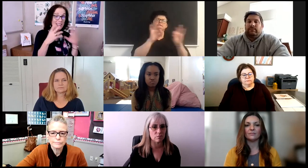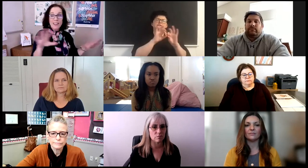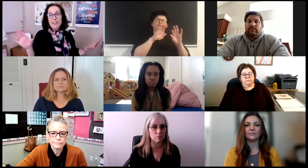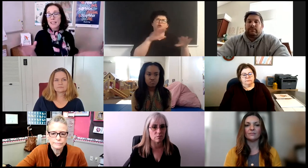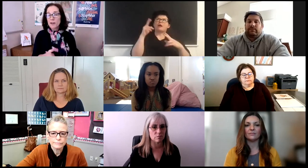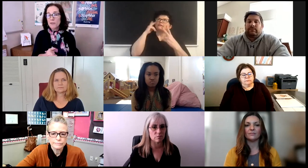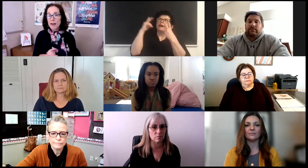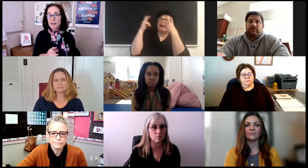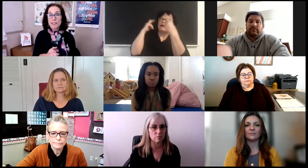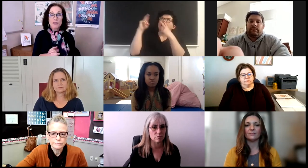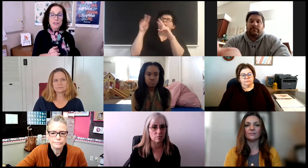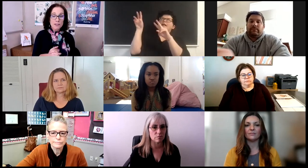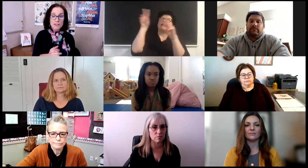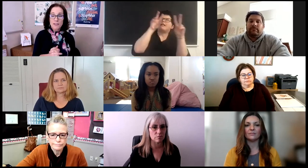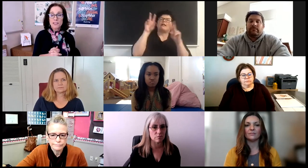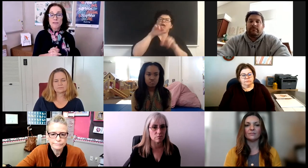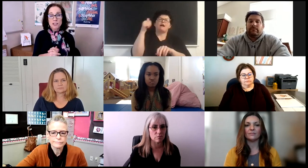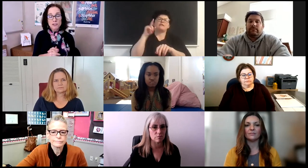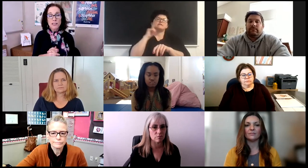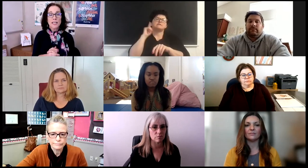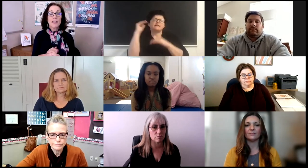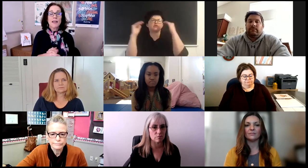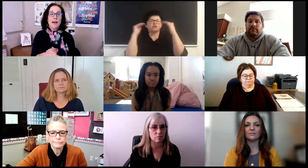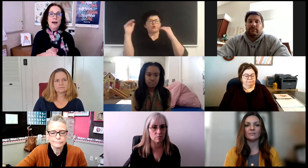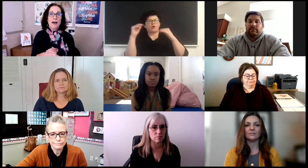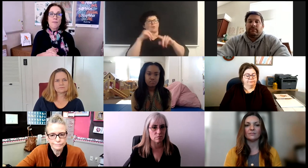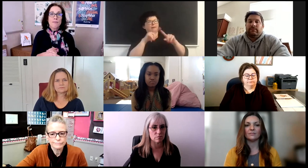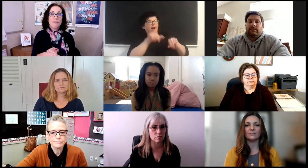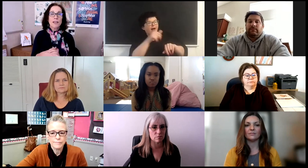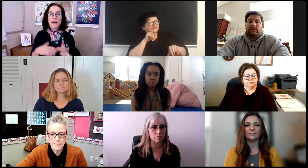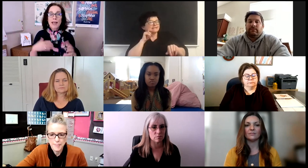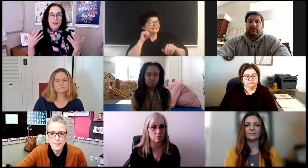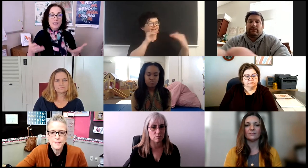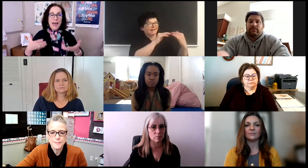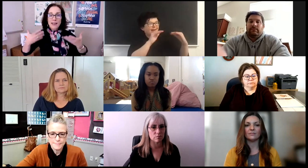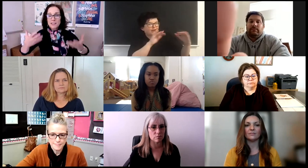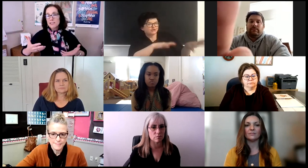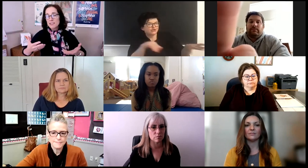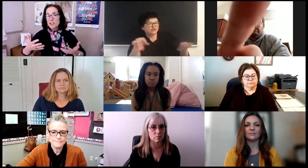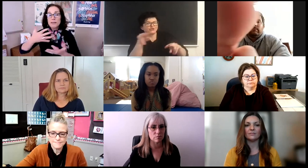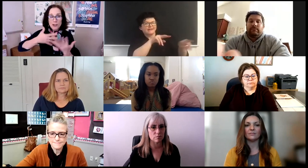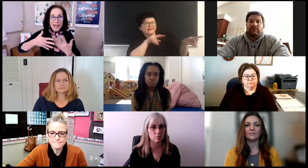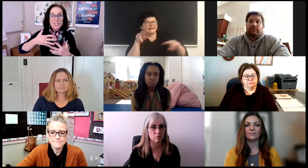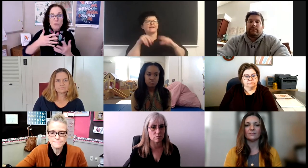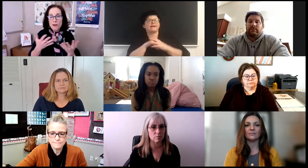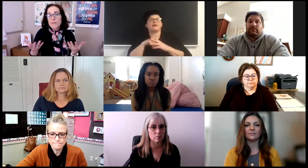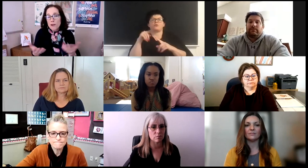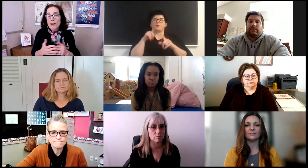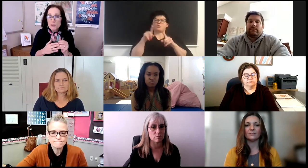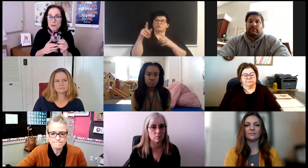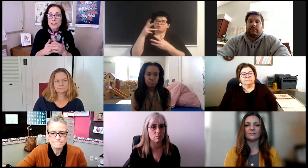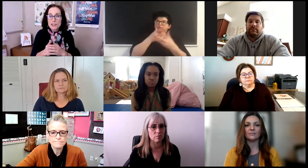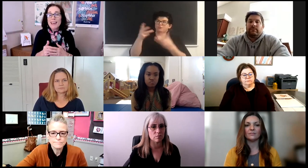see, other deaf adults and other deaf children. And as you interact more, the